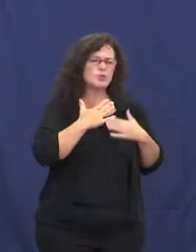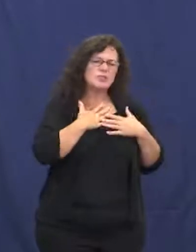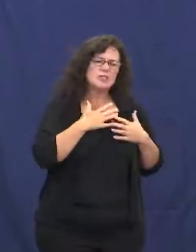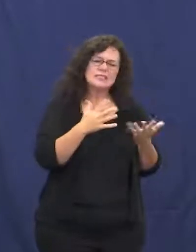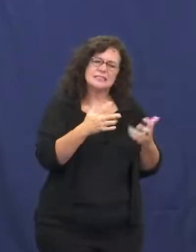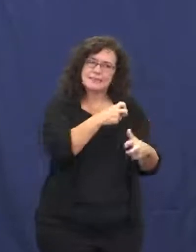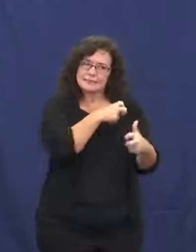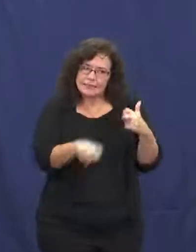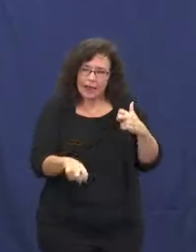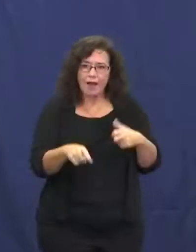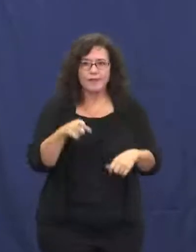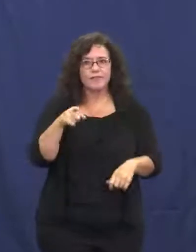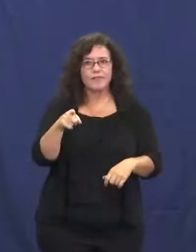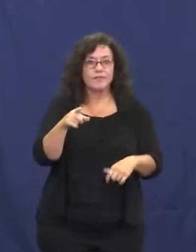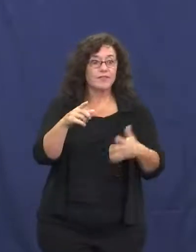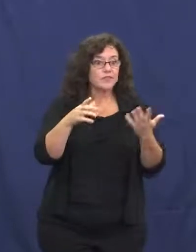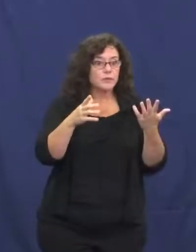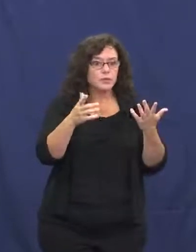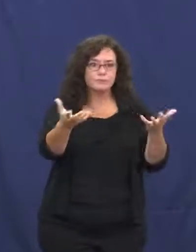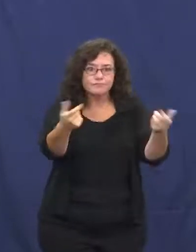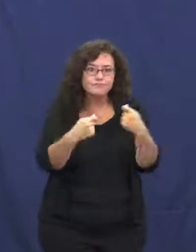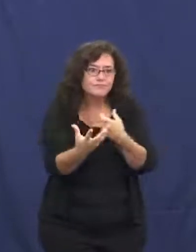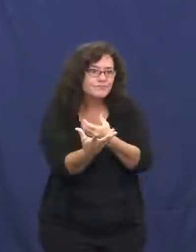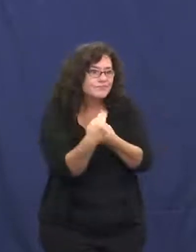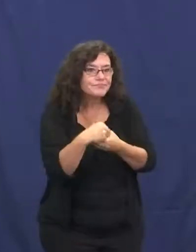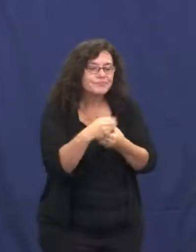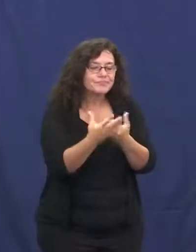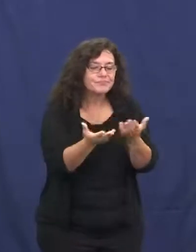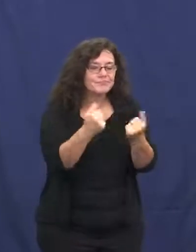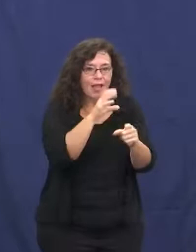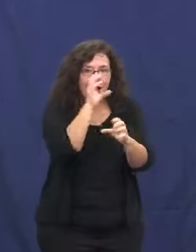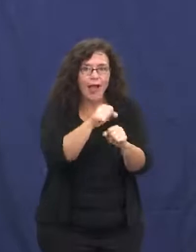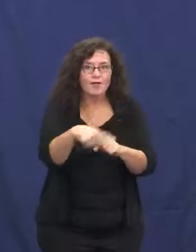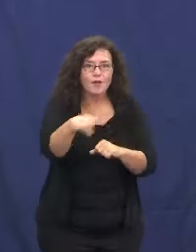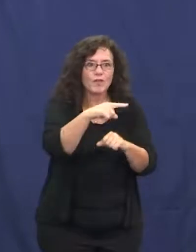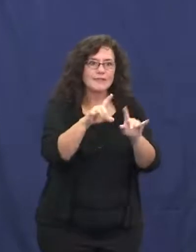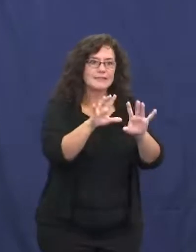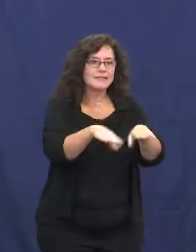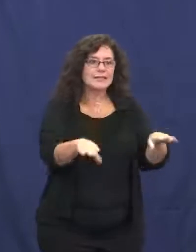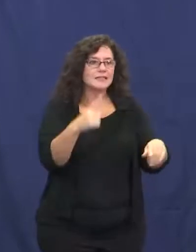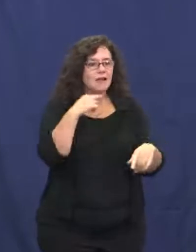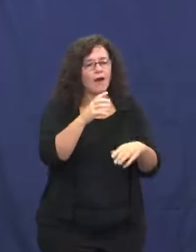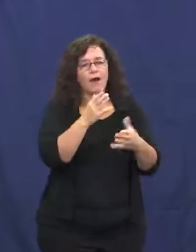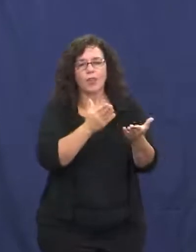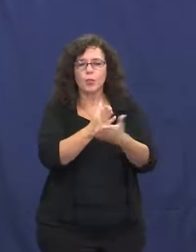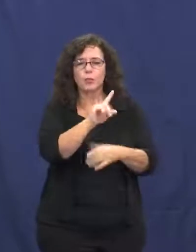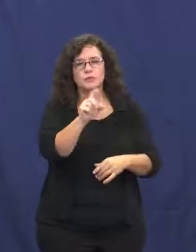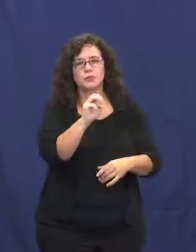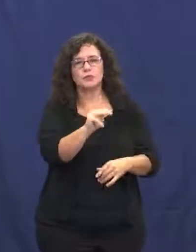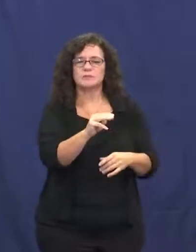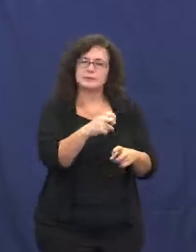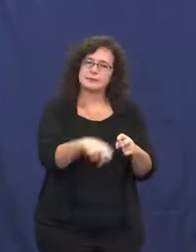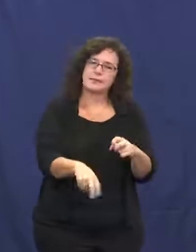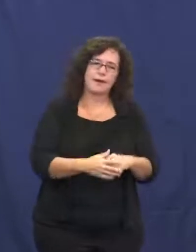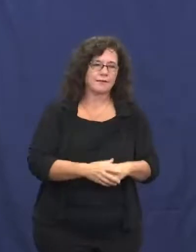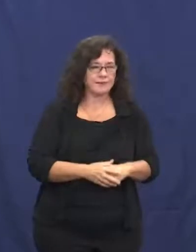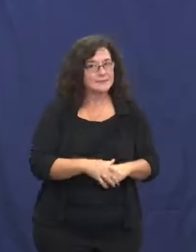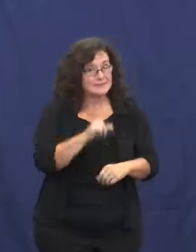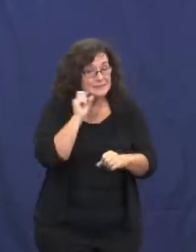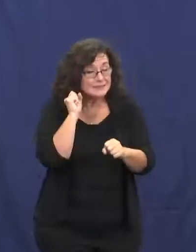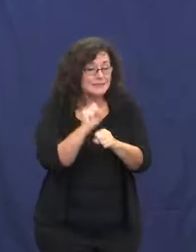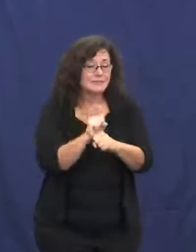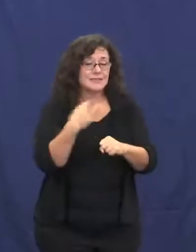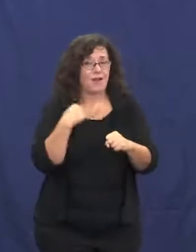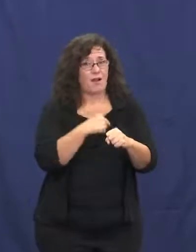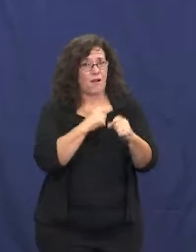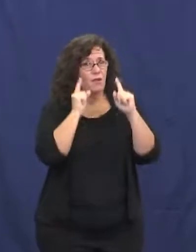be Zooming and getting everybody engaged. So more for that, like we said, we're really pushing to get to red and to work with our